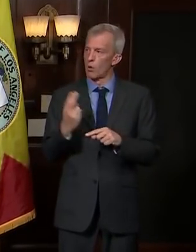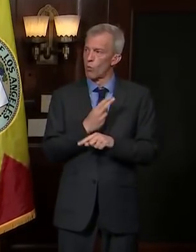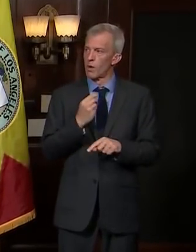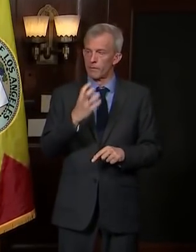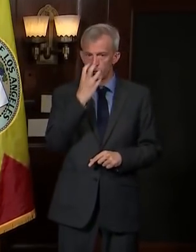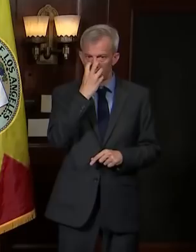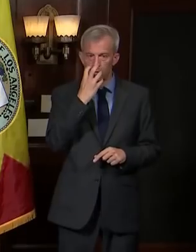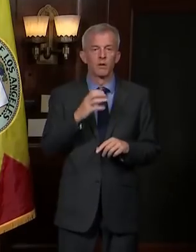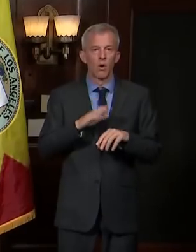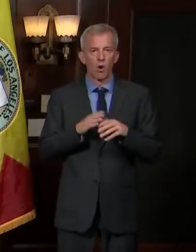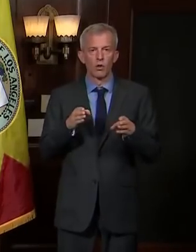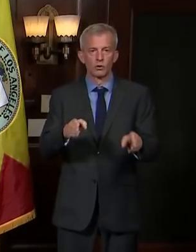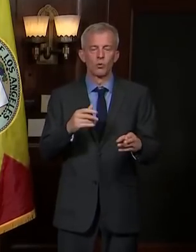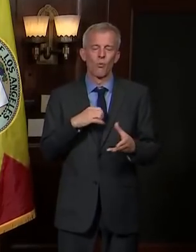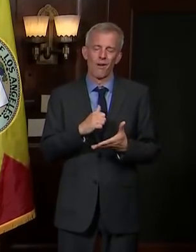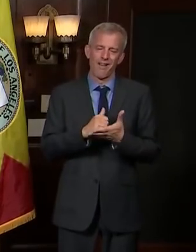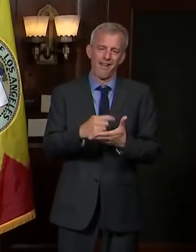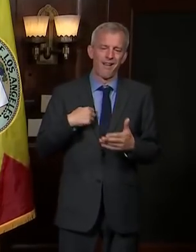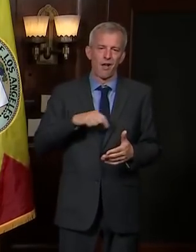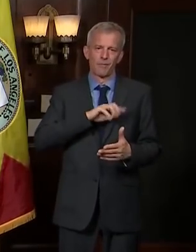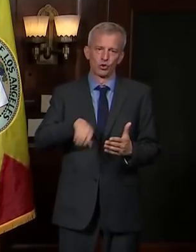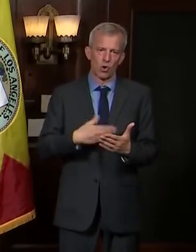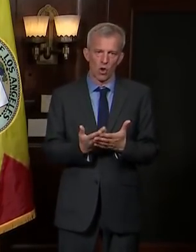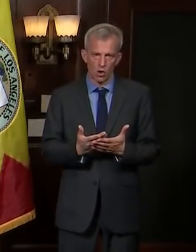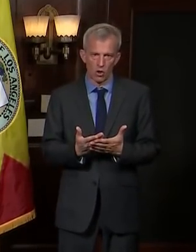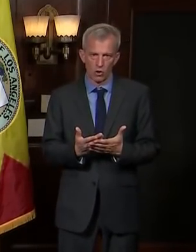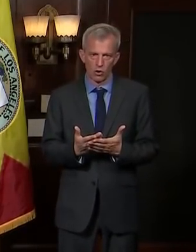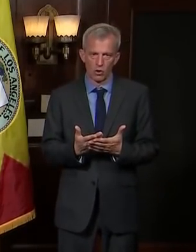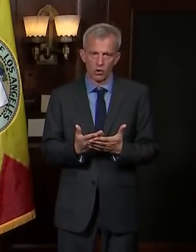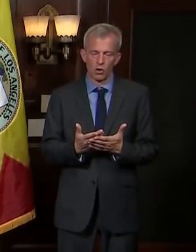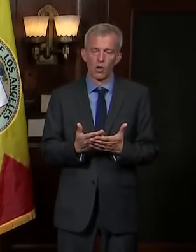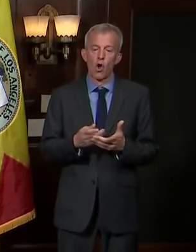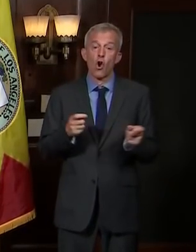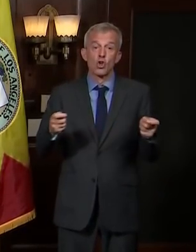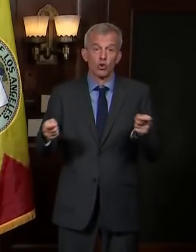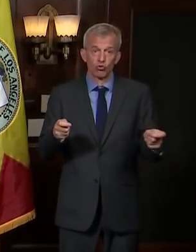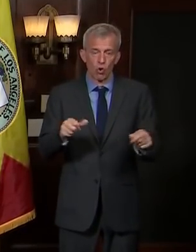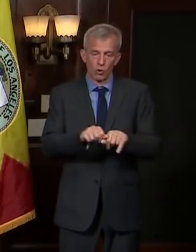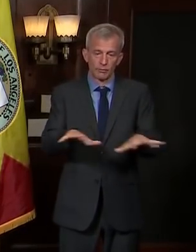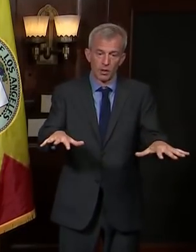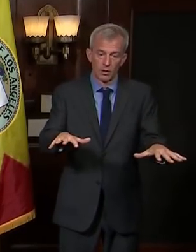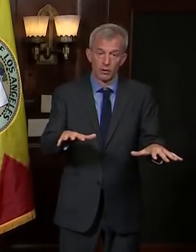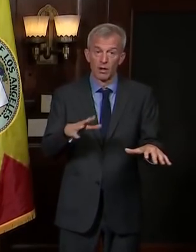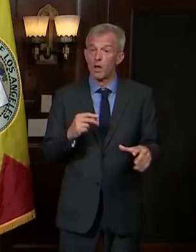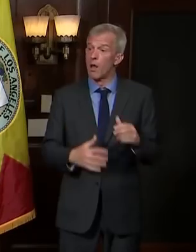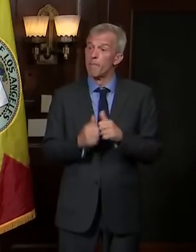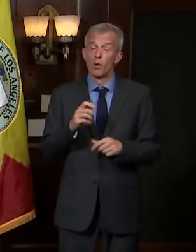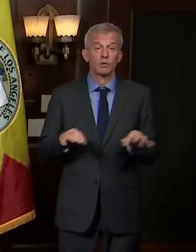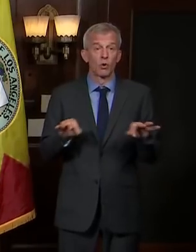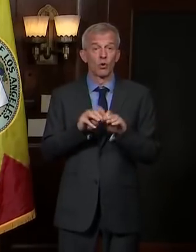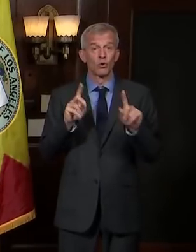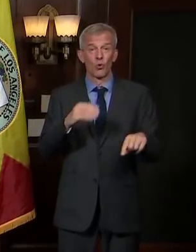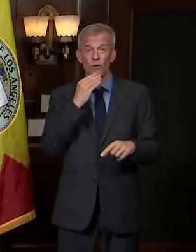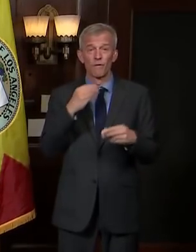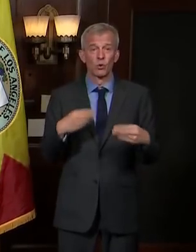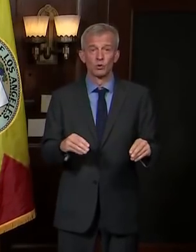is something that will help us all control that spread, and most importantly, when we go to the grocery store or something, keep those frontline